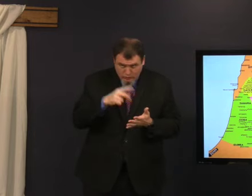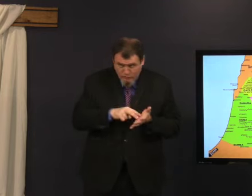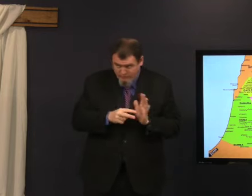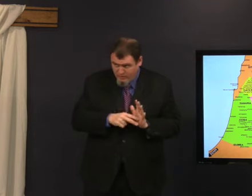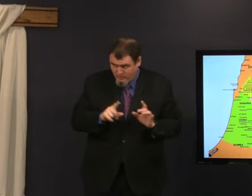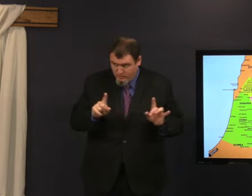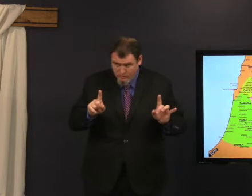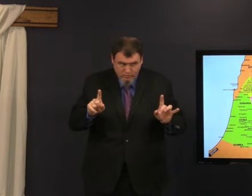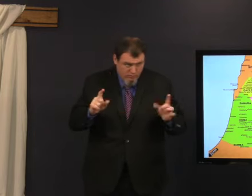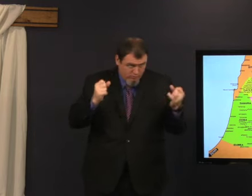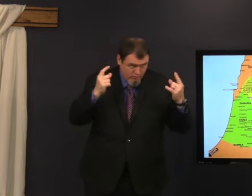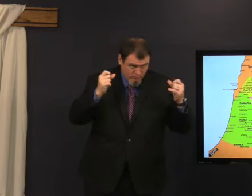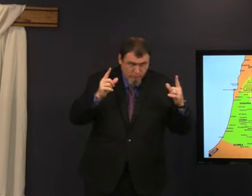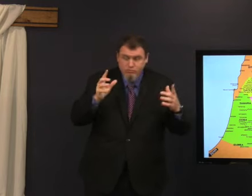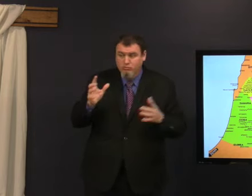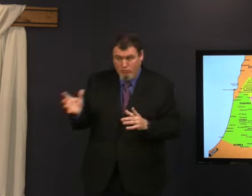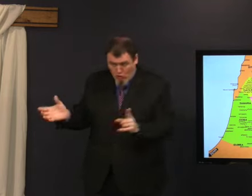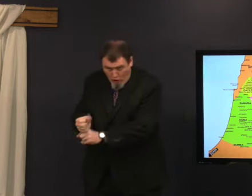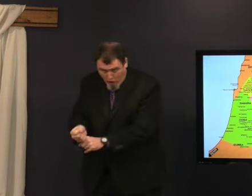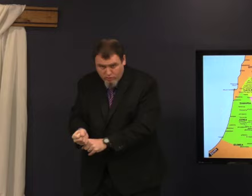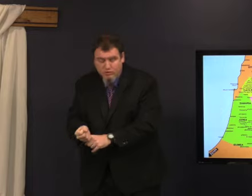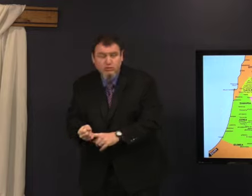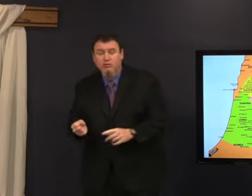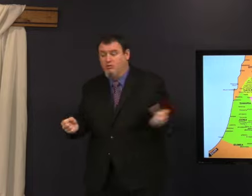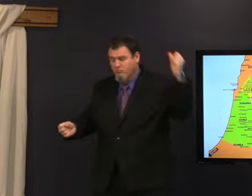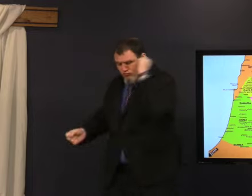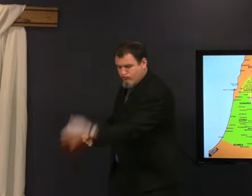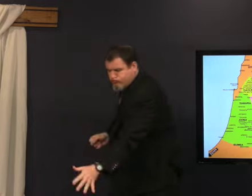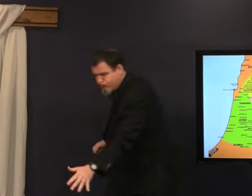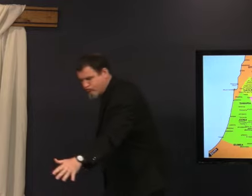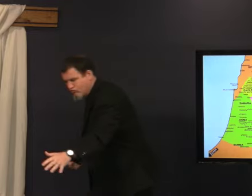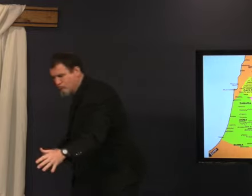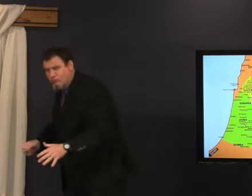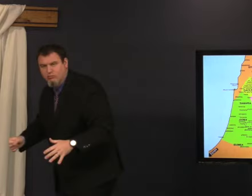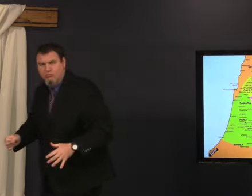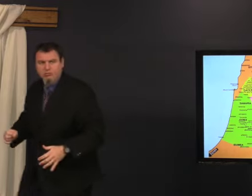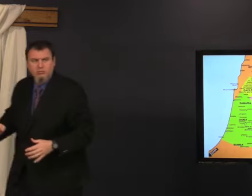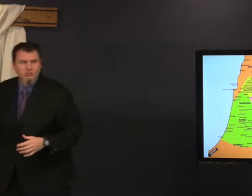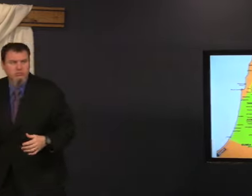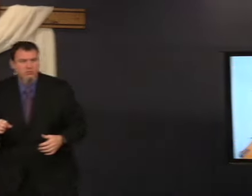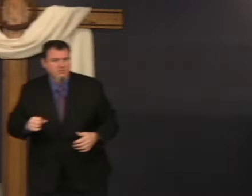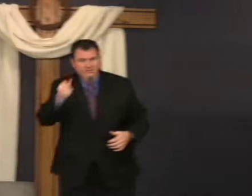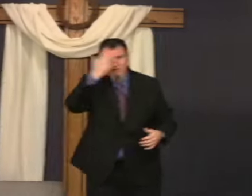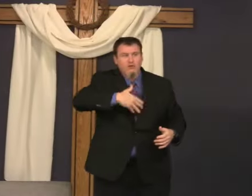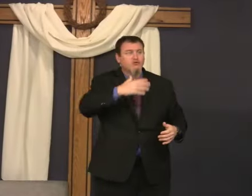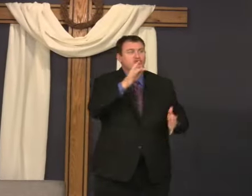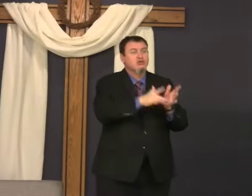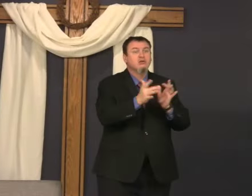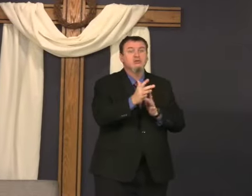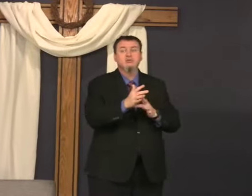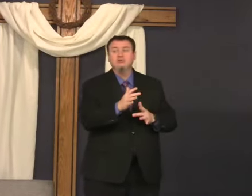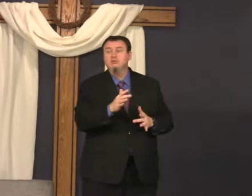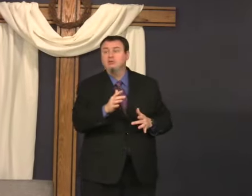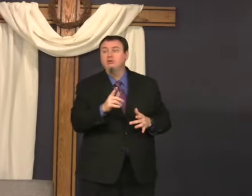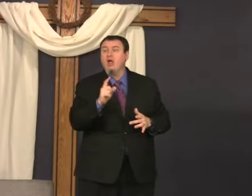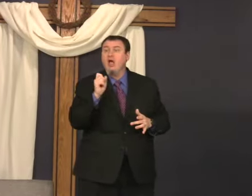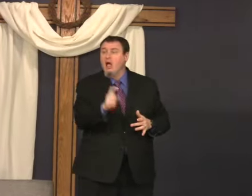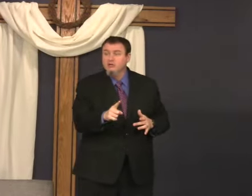adultery. Do you understand what that means? So she was caught and she was cast before